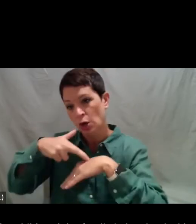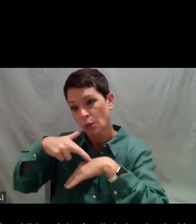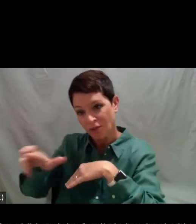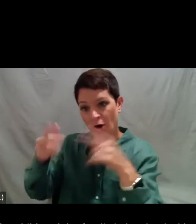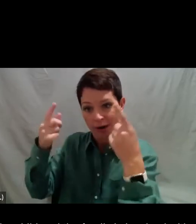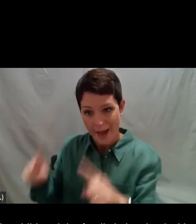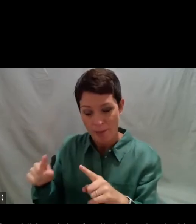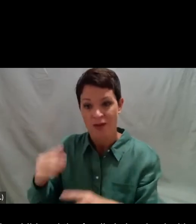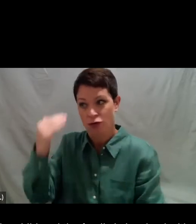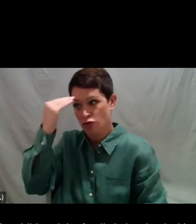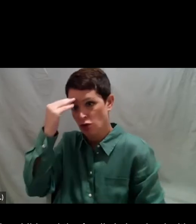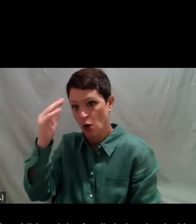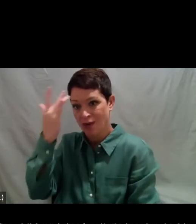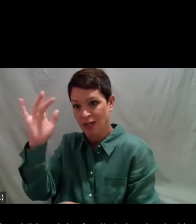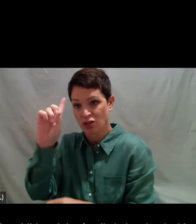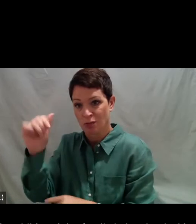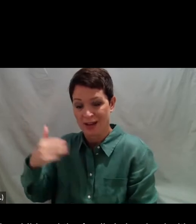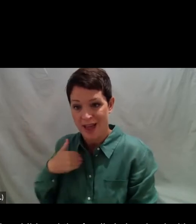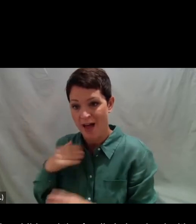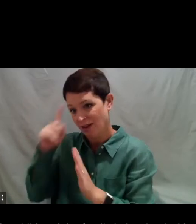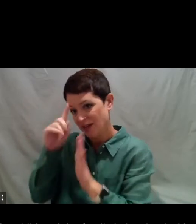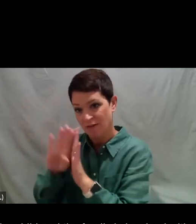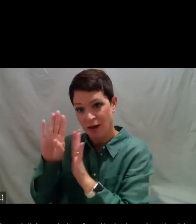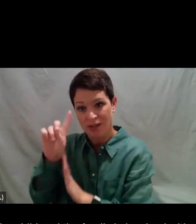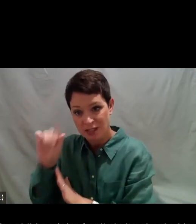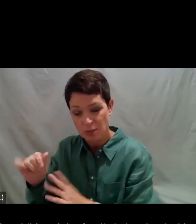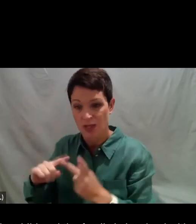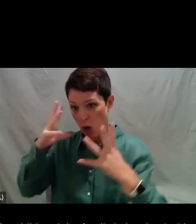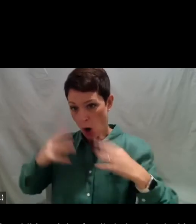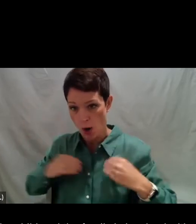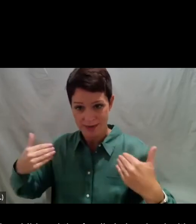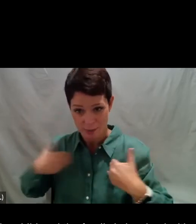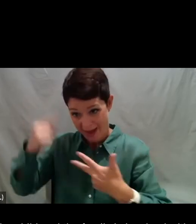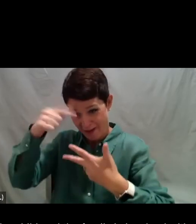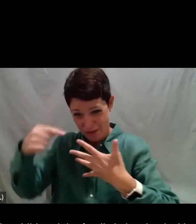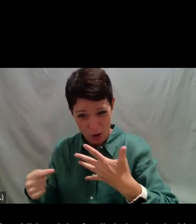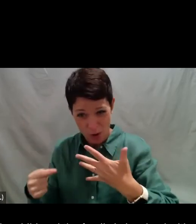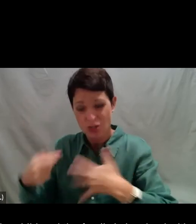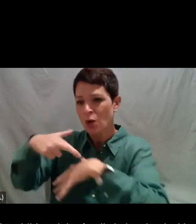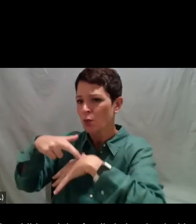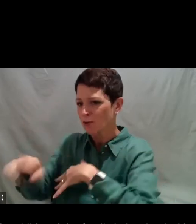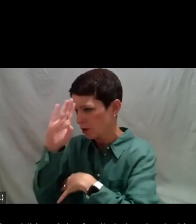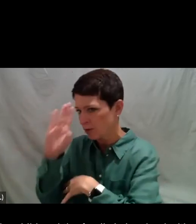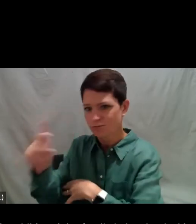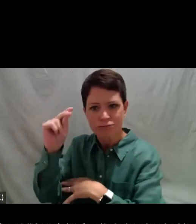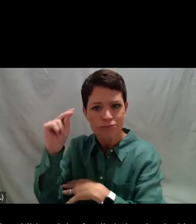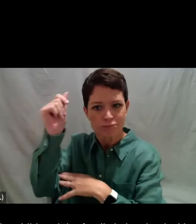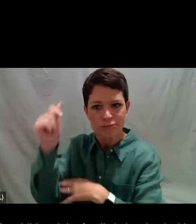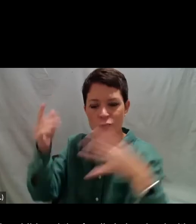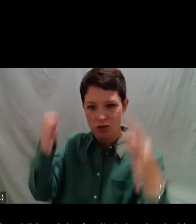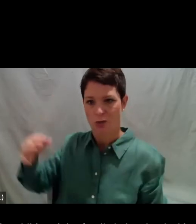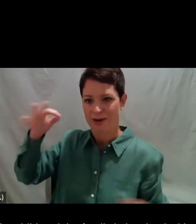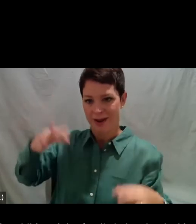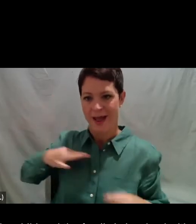a known intellectual disability, developmental disability, autism, that referral is made to determine eligibility. That from